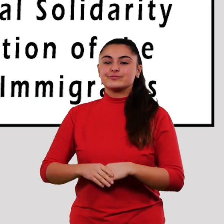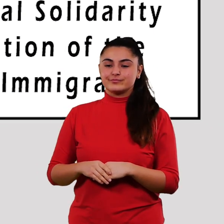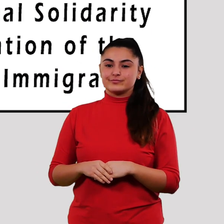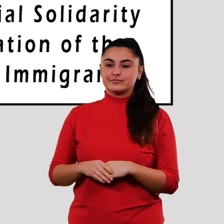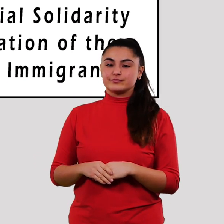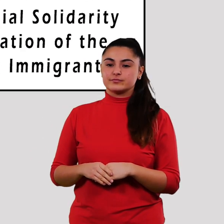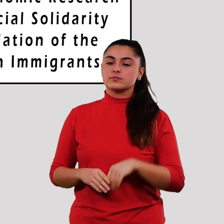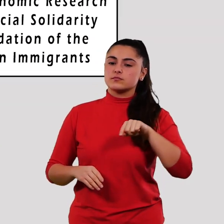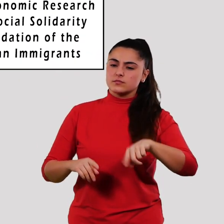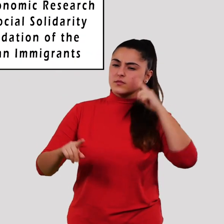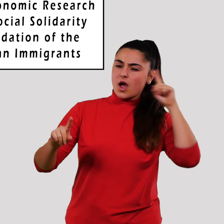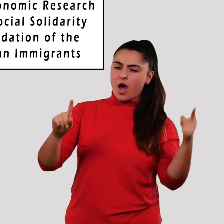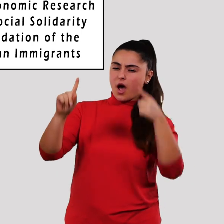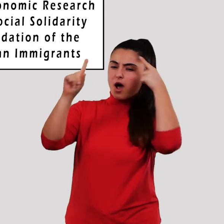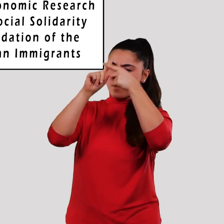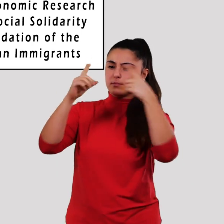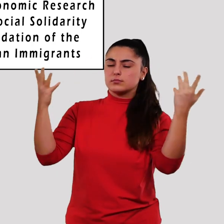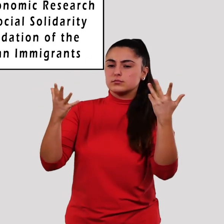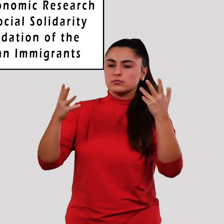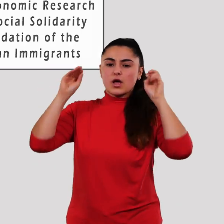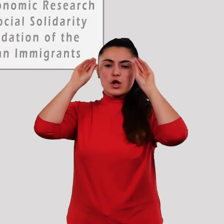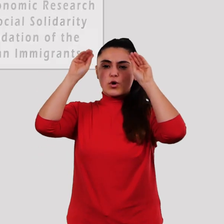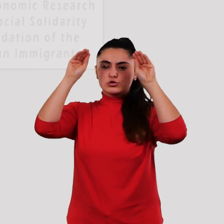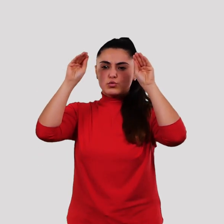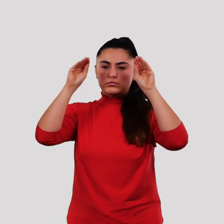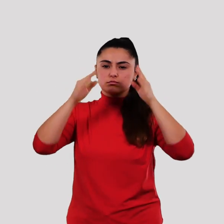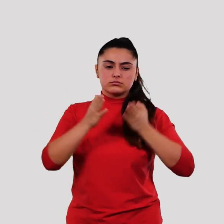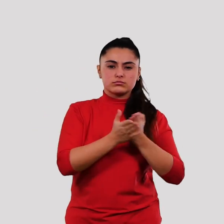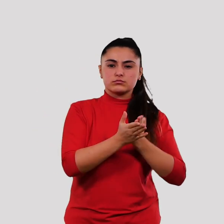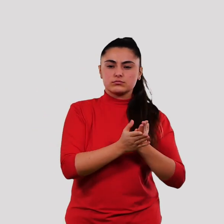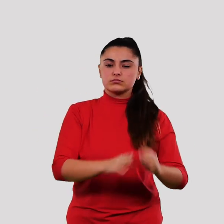Solidarity Foundation for Balkan Immigrants, Turkey.